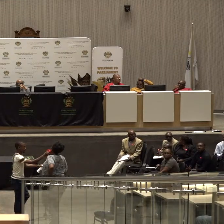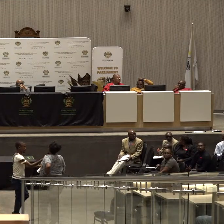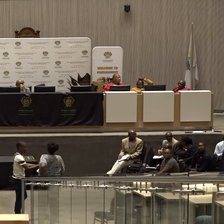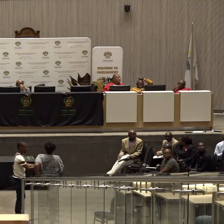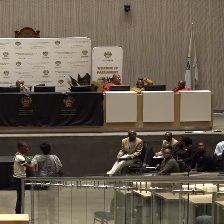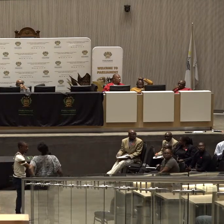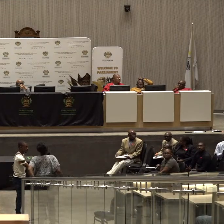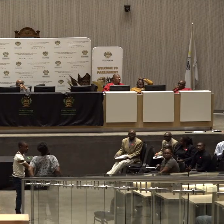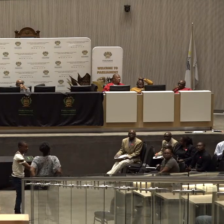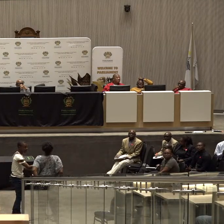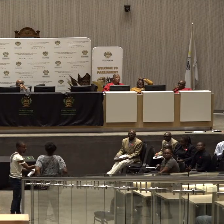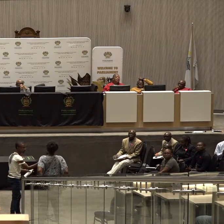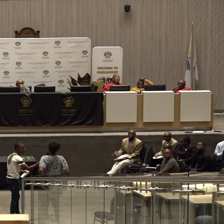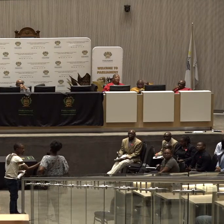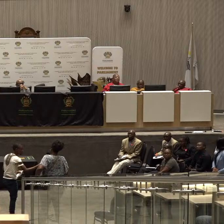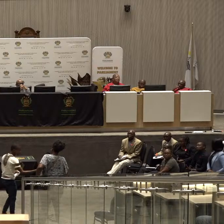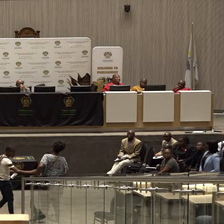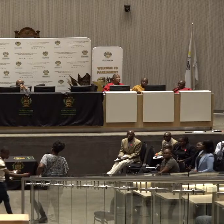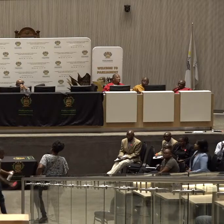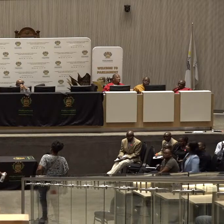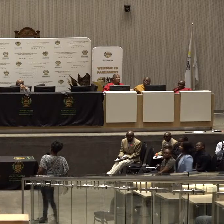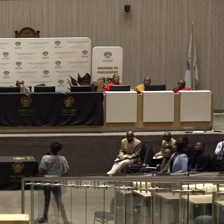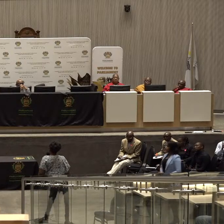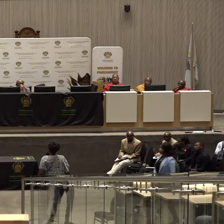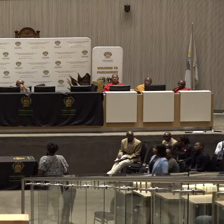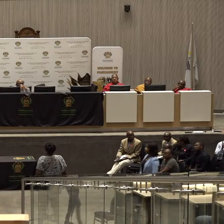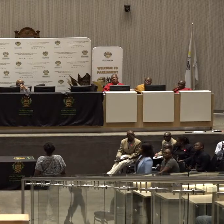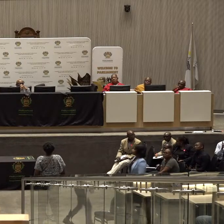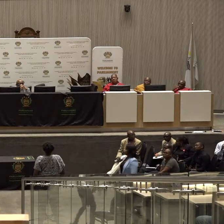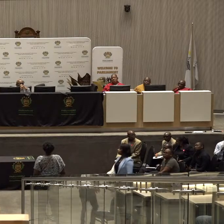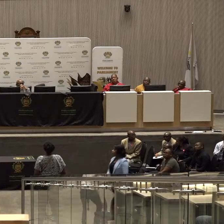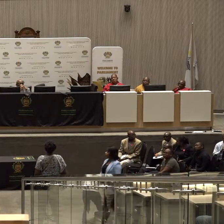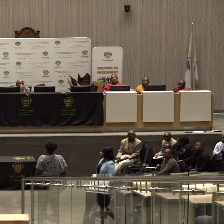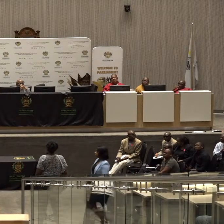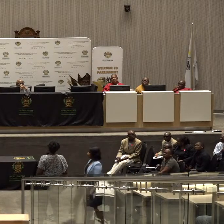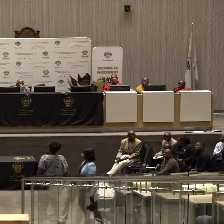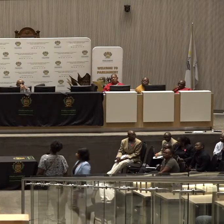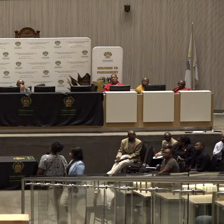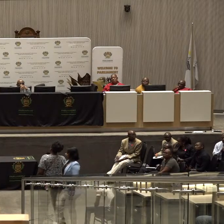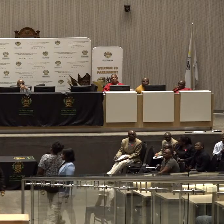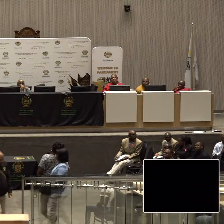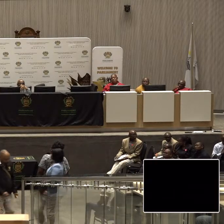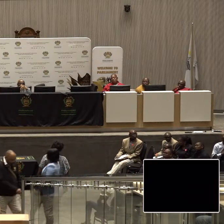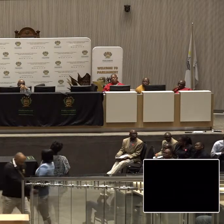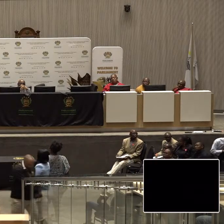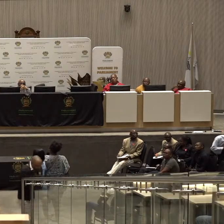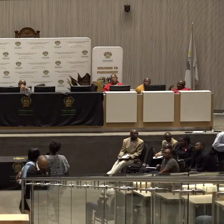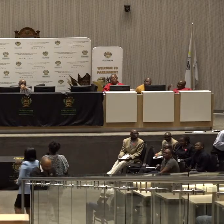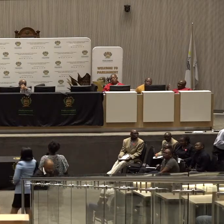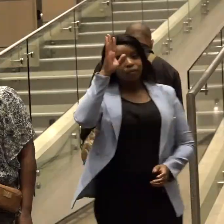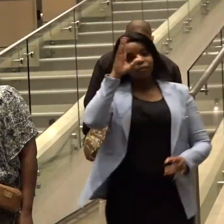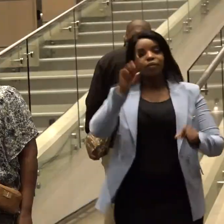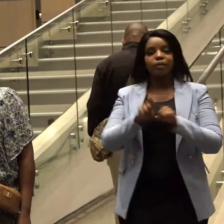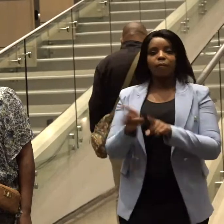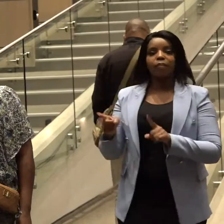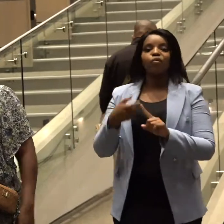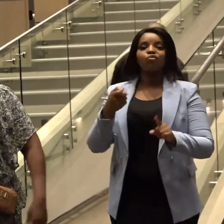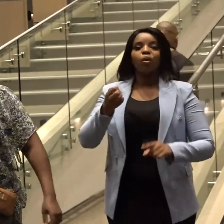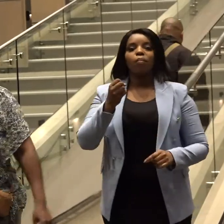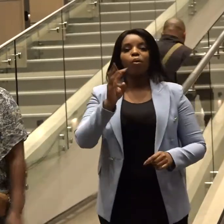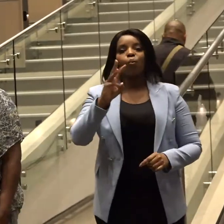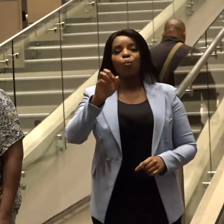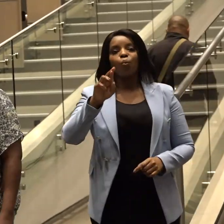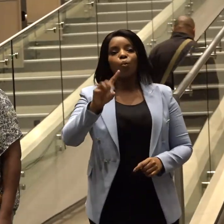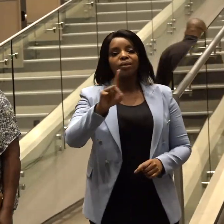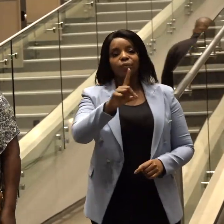good day everyone my name is from 100 mui plus we don't Place ourselves but